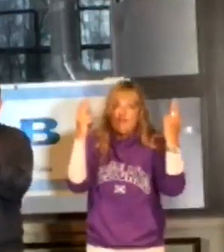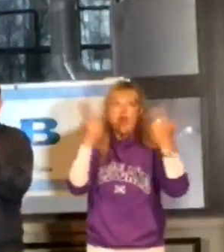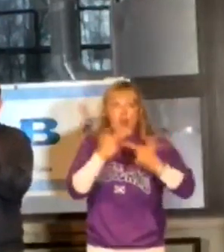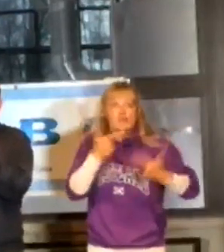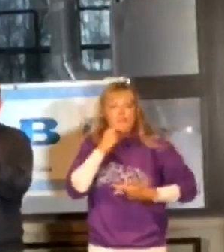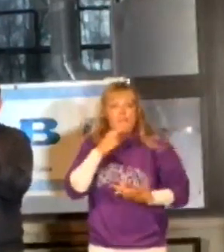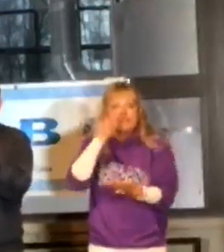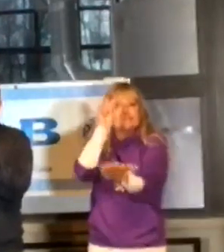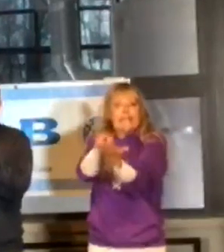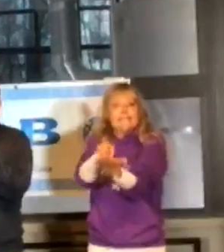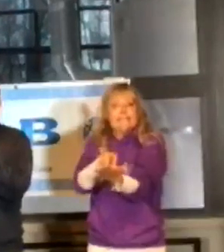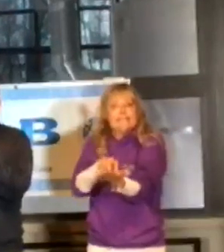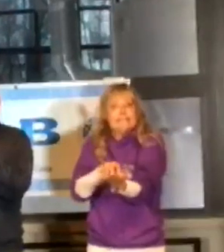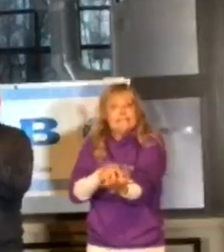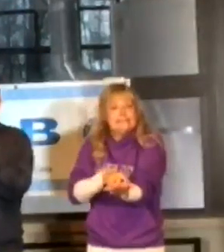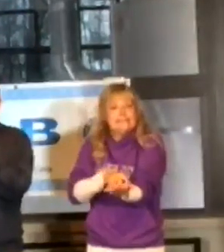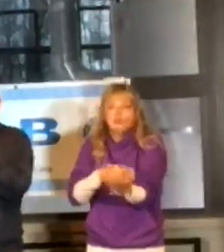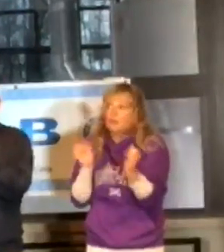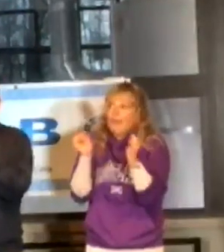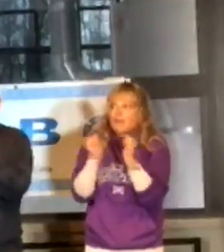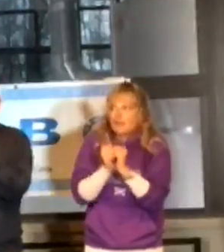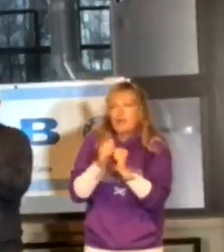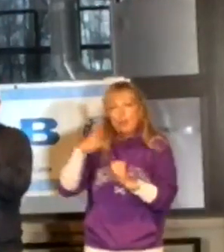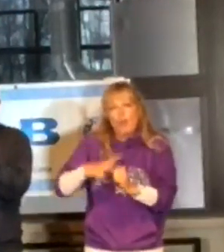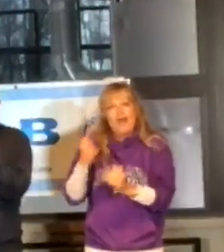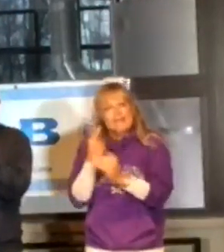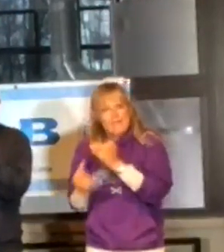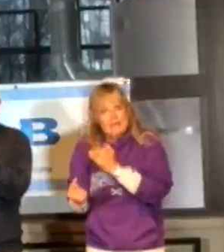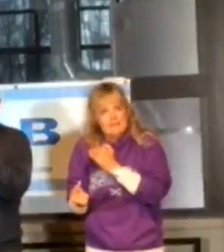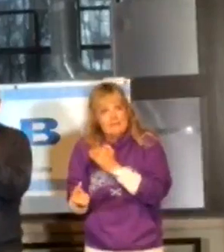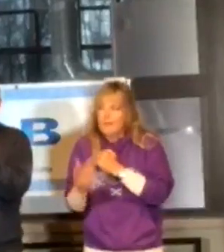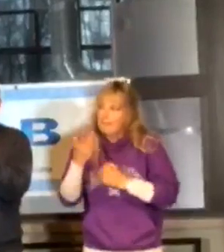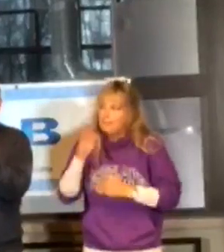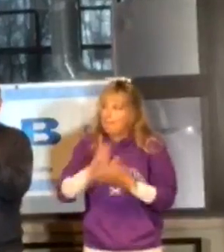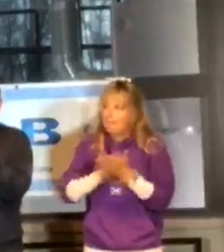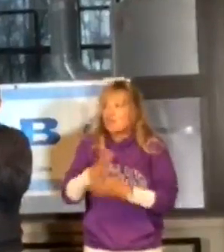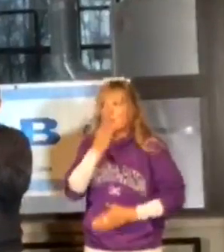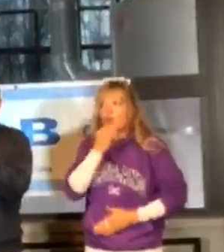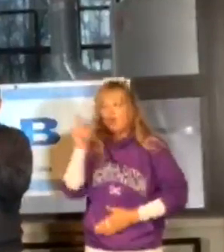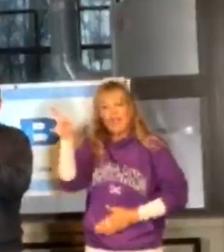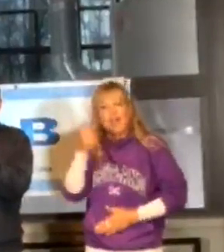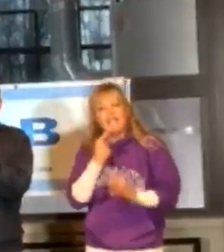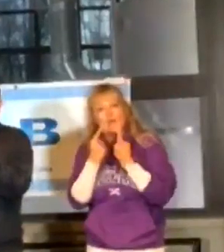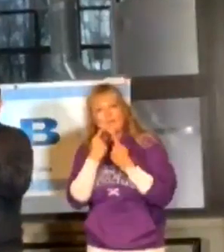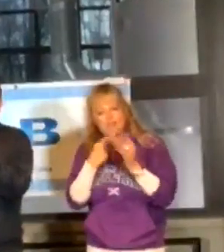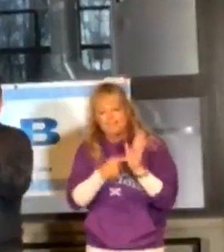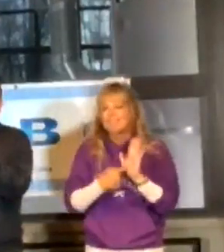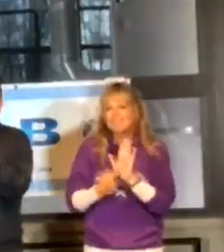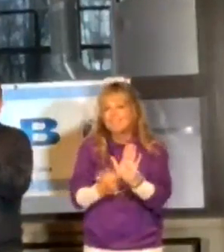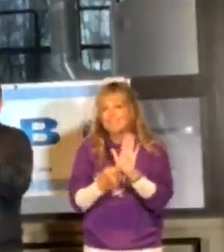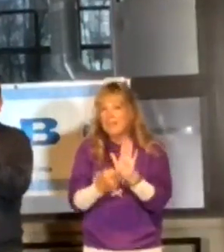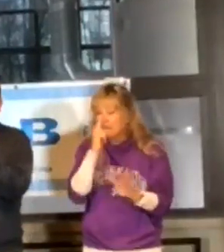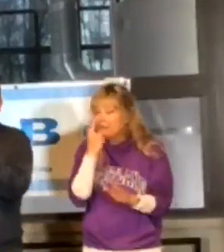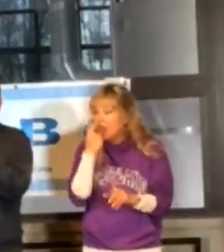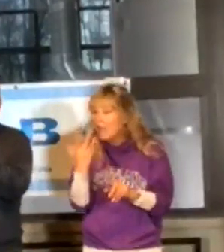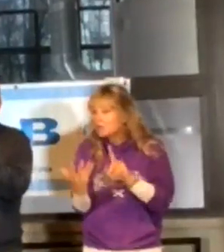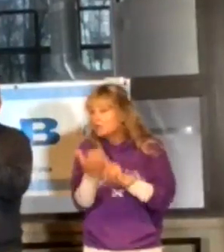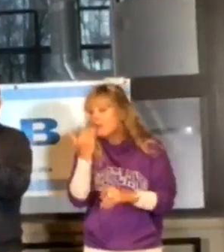hopefully, a big number of Scots want independence. If we can achieve more